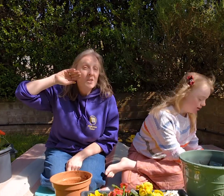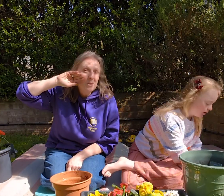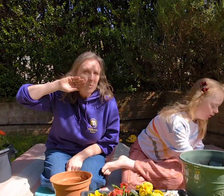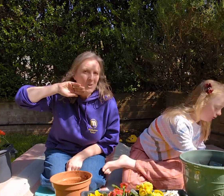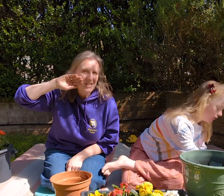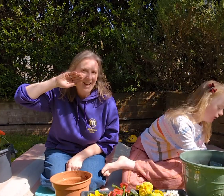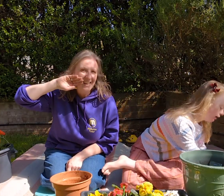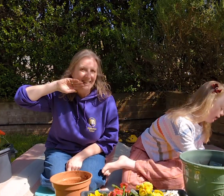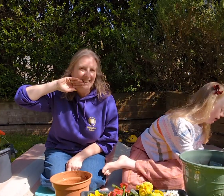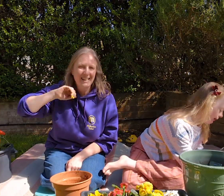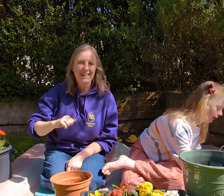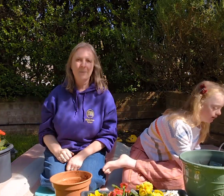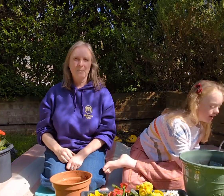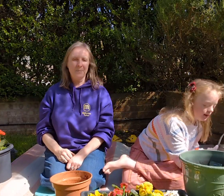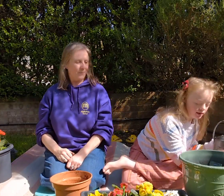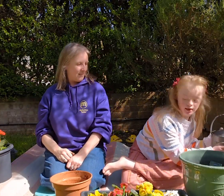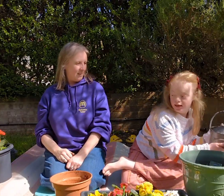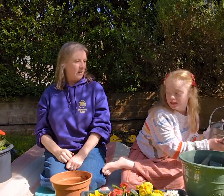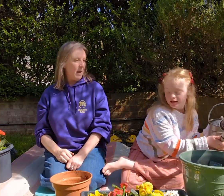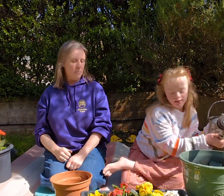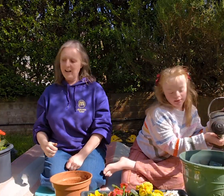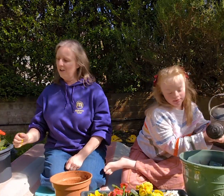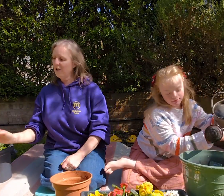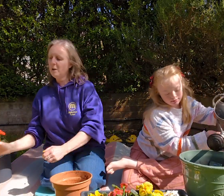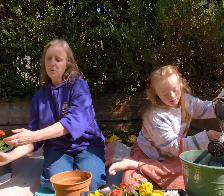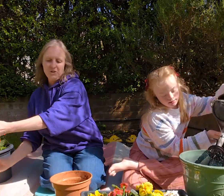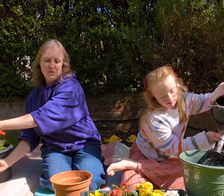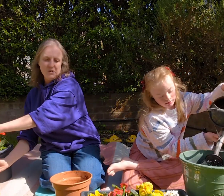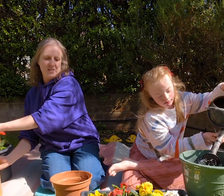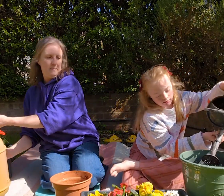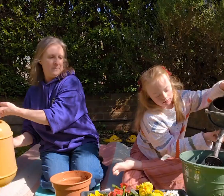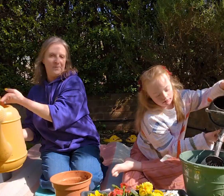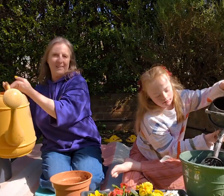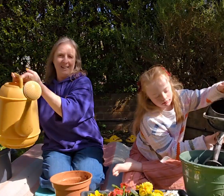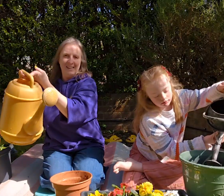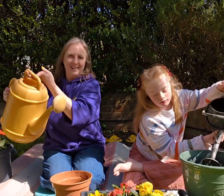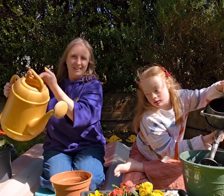Some water. Yep, brilliant. You're going to water yours?